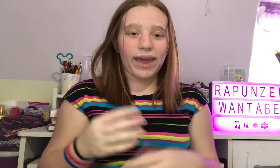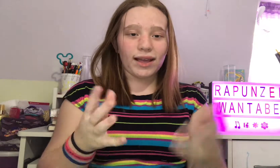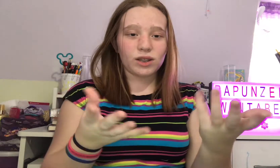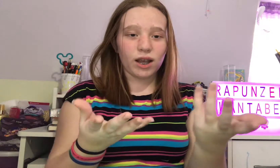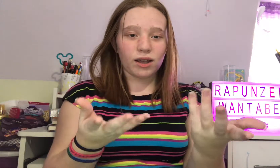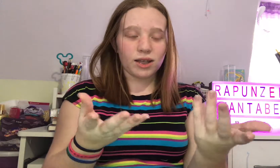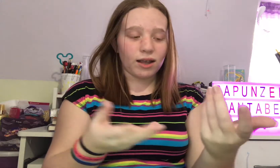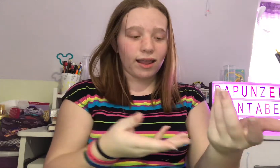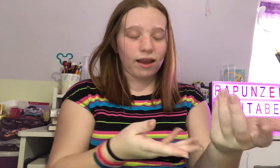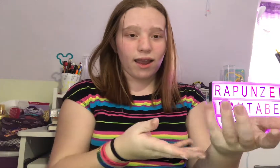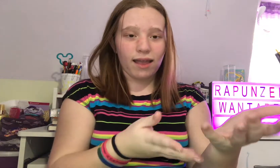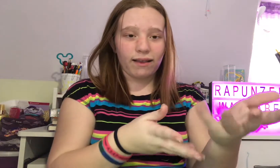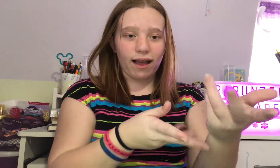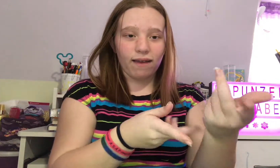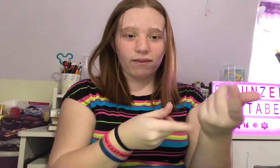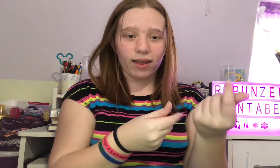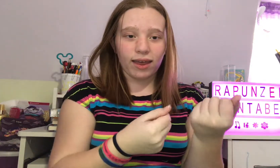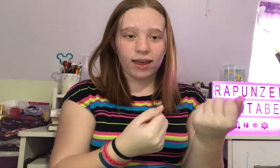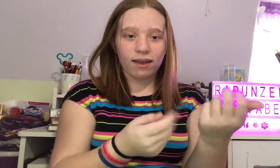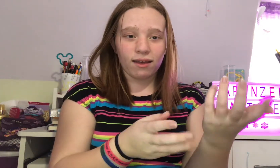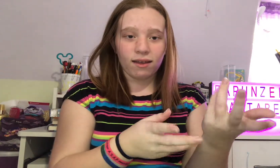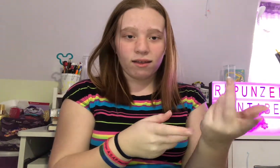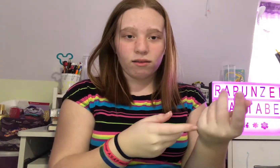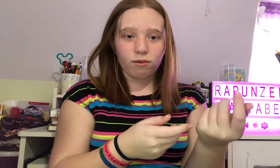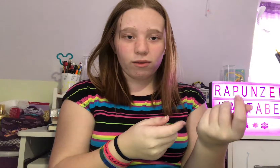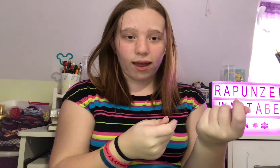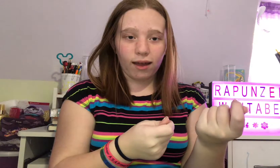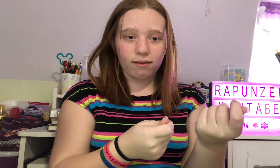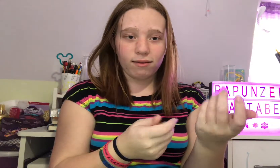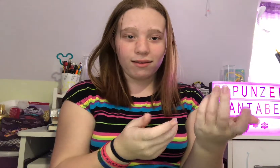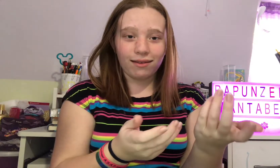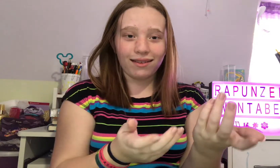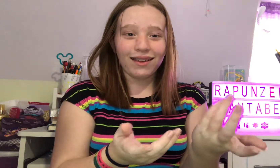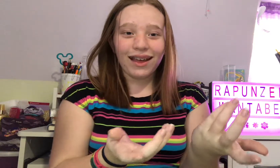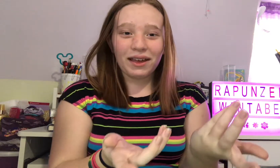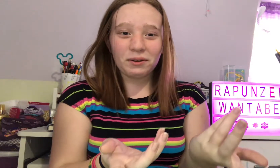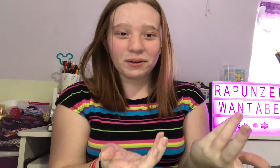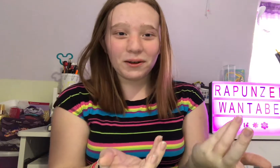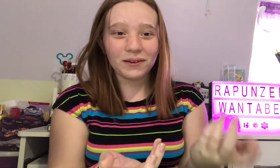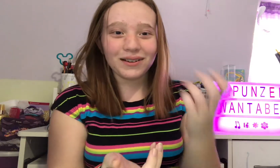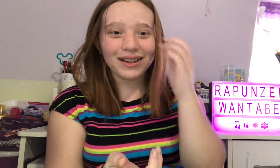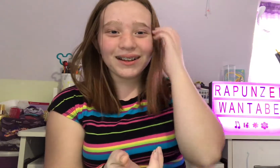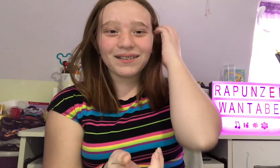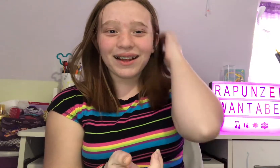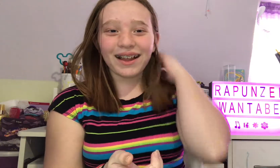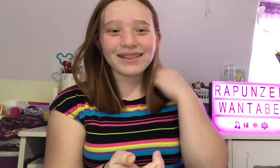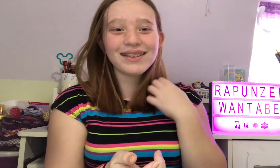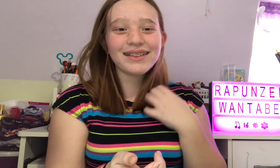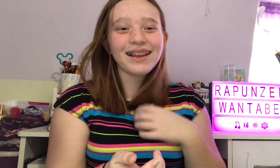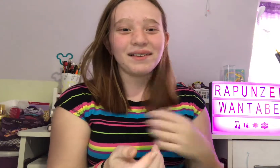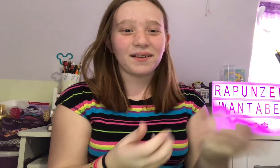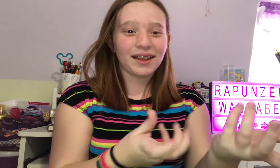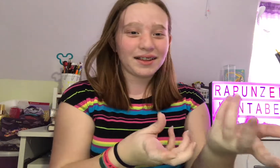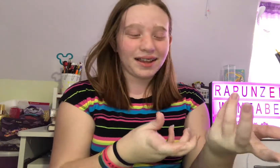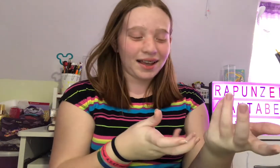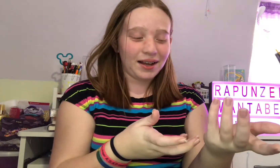waiting. So you're just going to take your hands and kind of like do that. You don't know what else to say about that. Like,